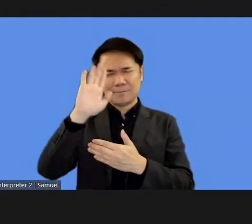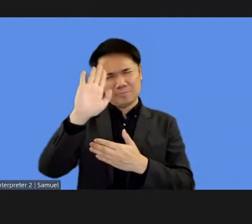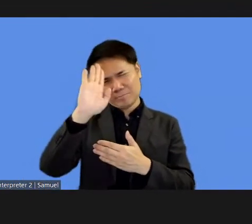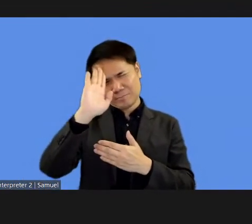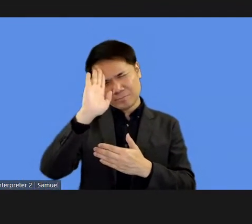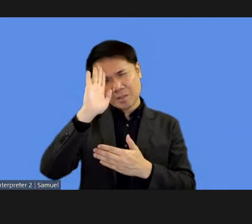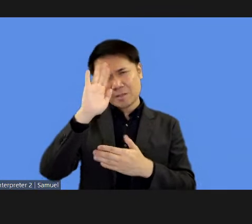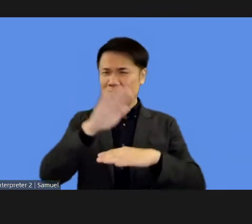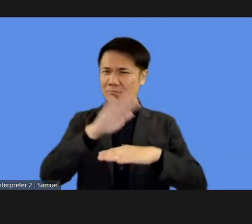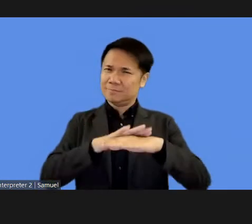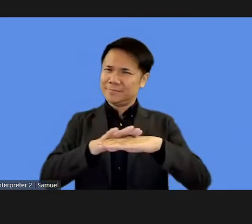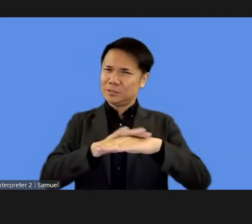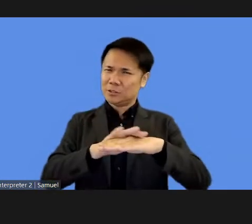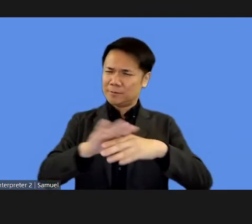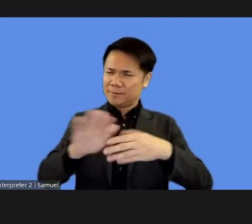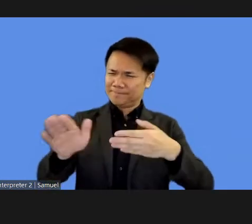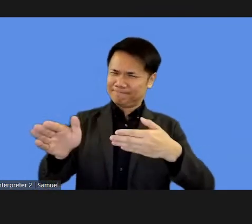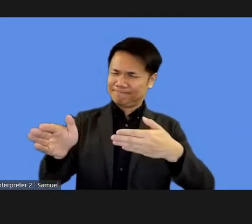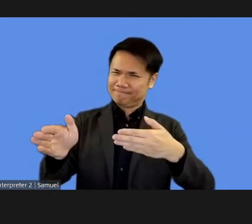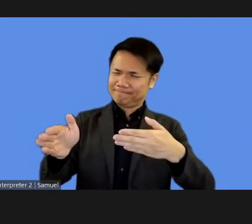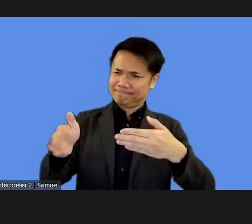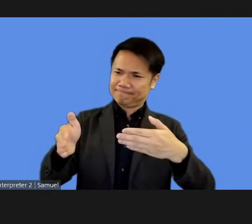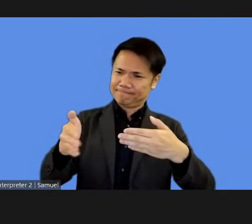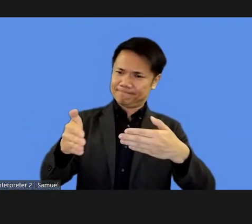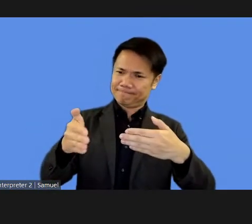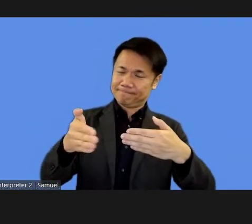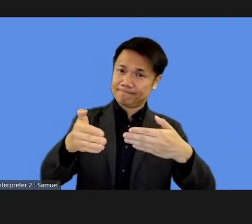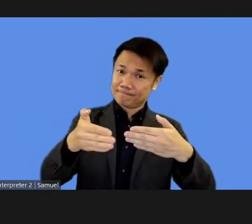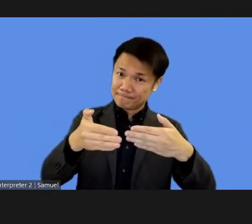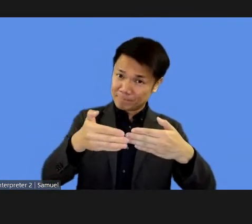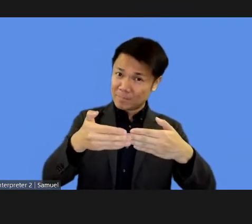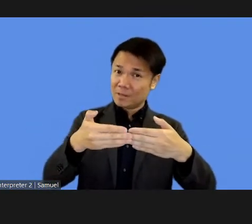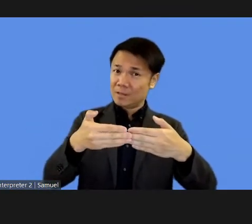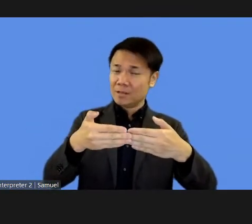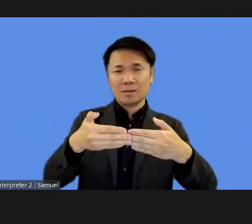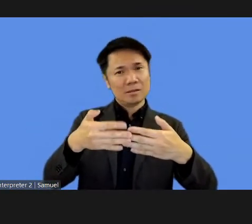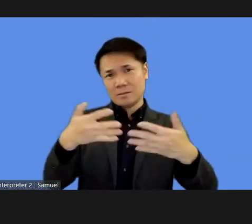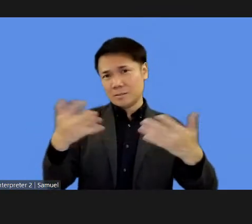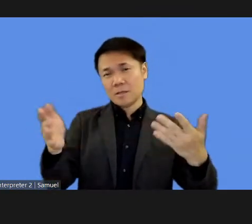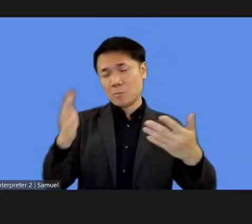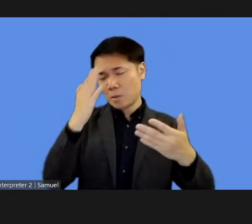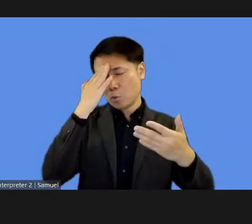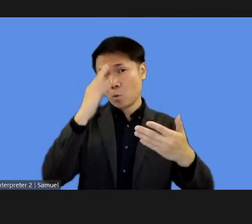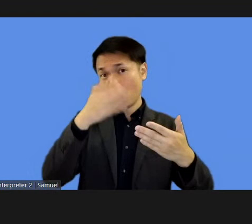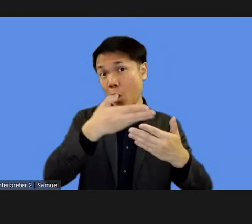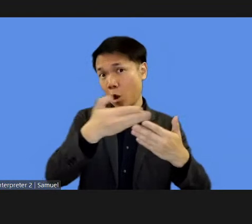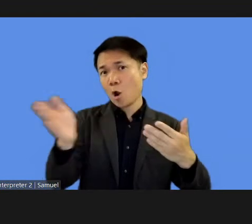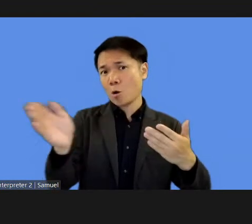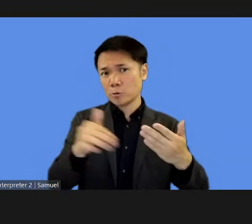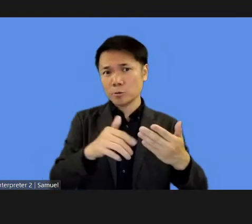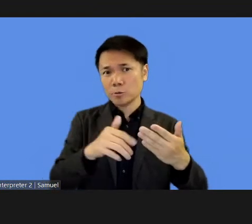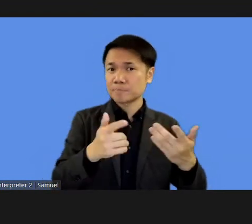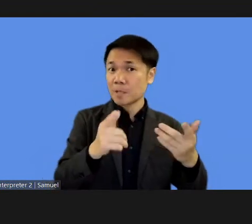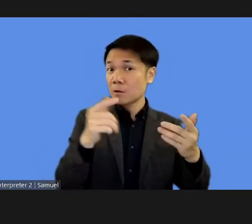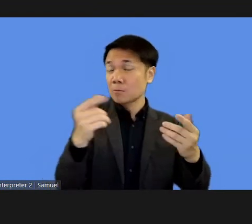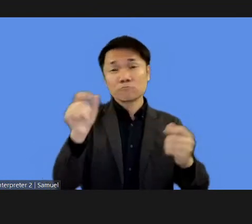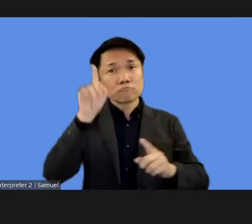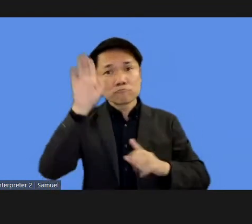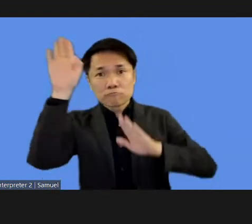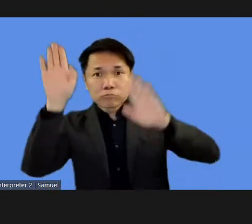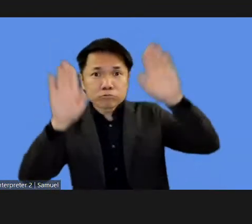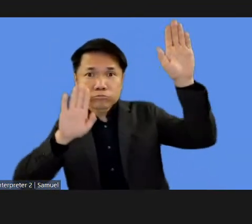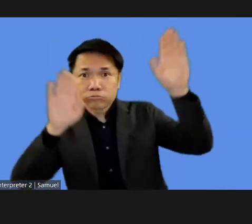those suggestions and recommendations in a cross-cutting manner. ODD reconnaissant aussi